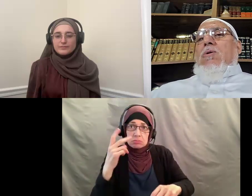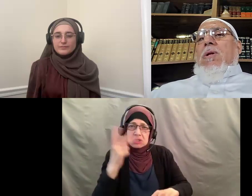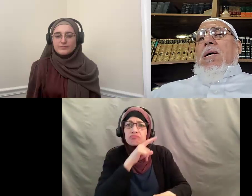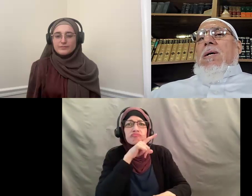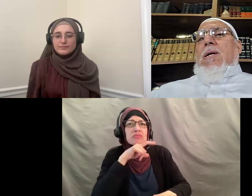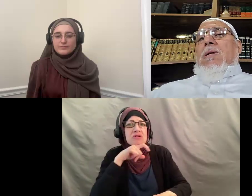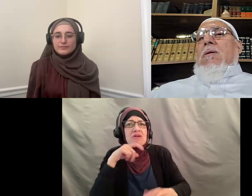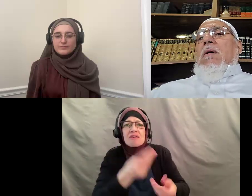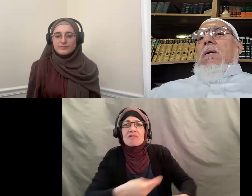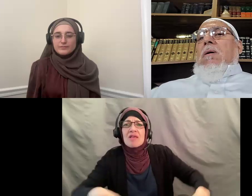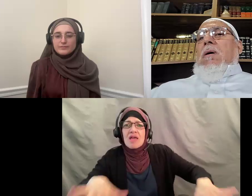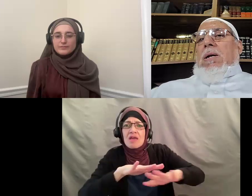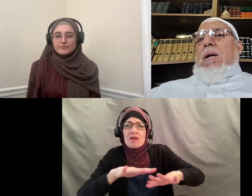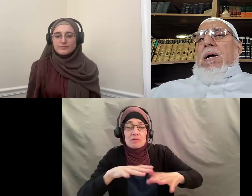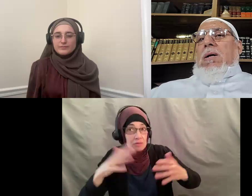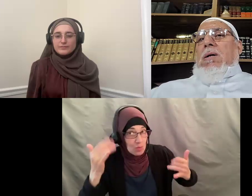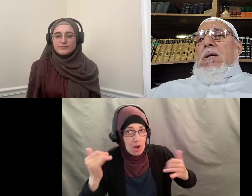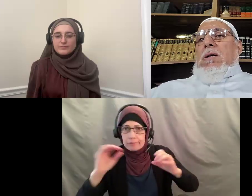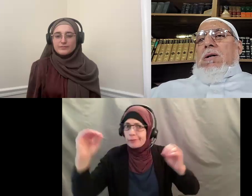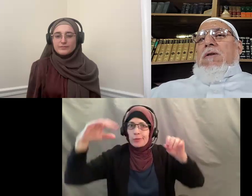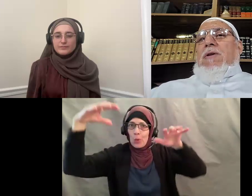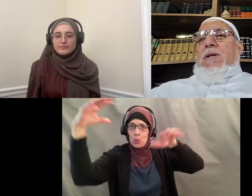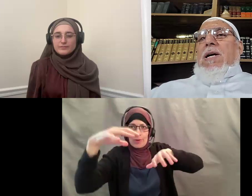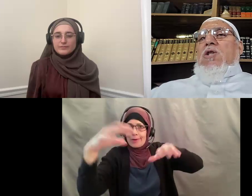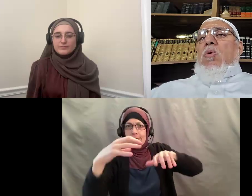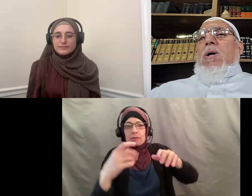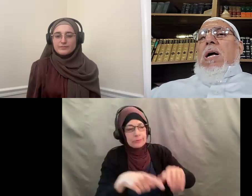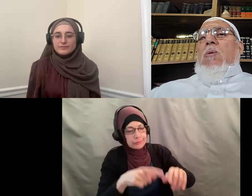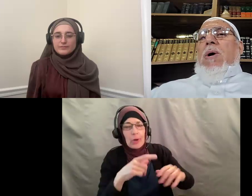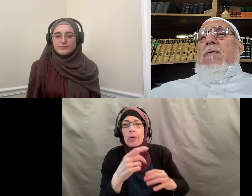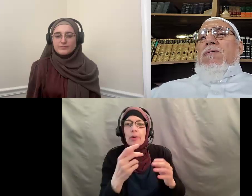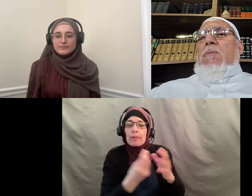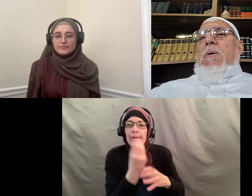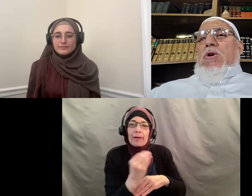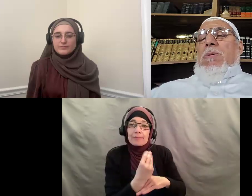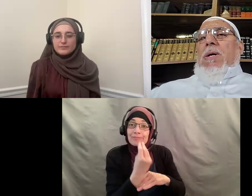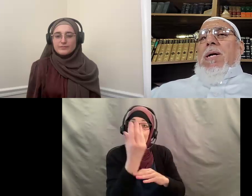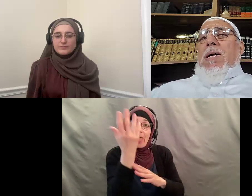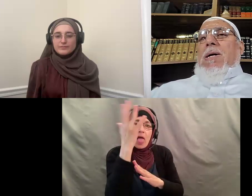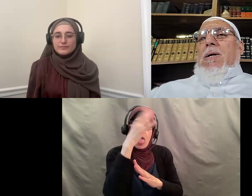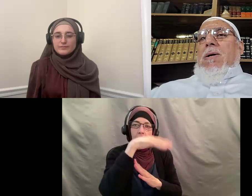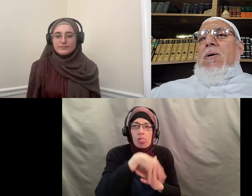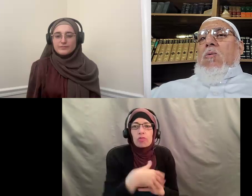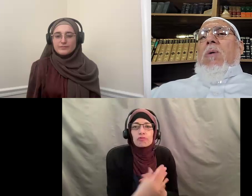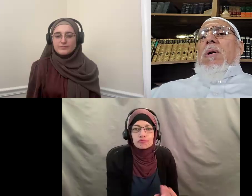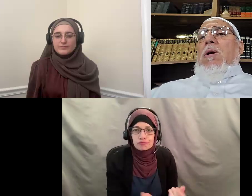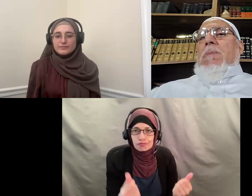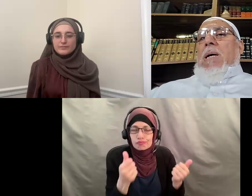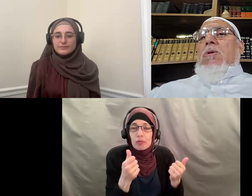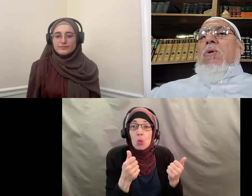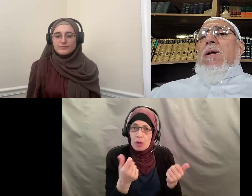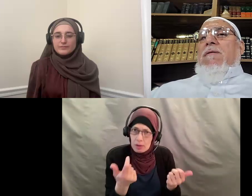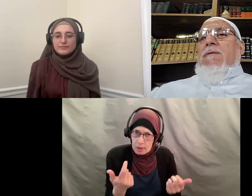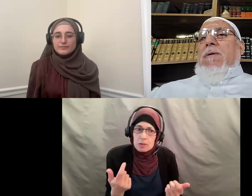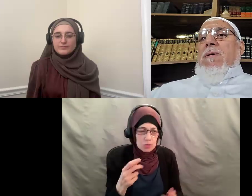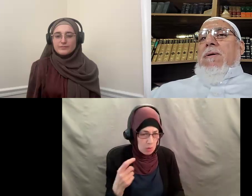should also think that Allah, if He takes water away from our community, we will not be